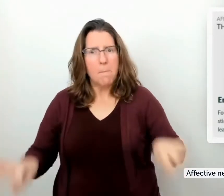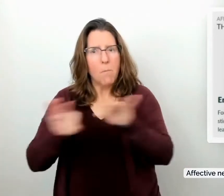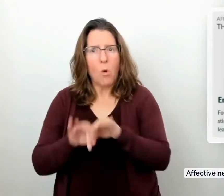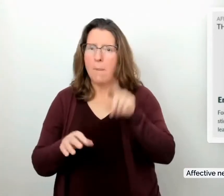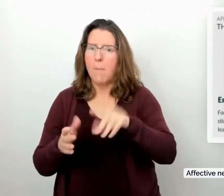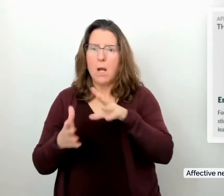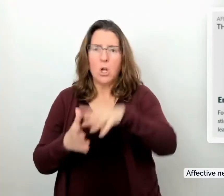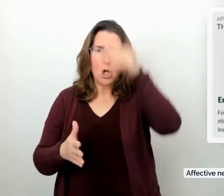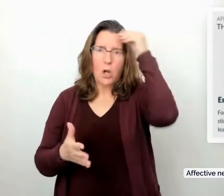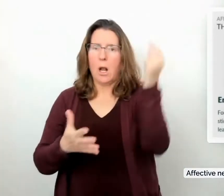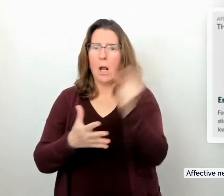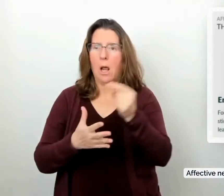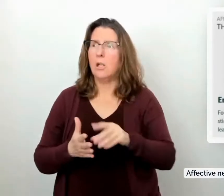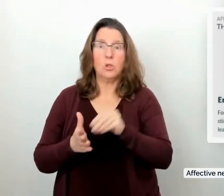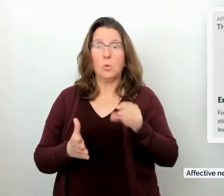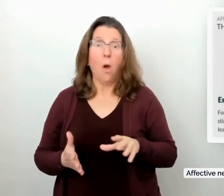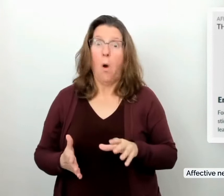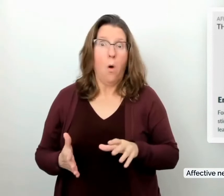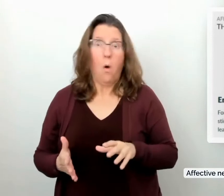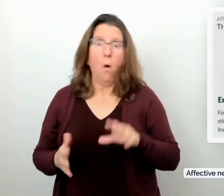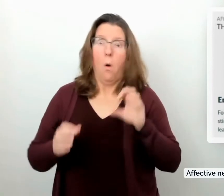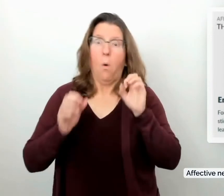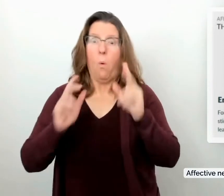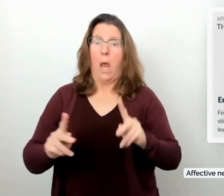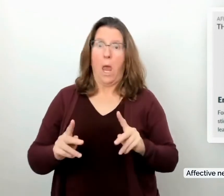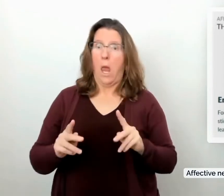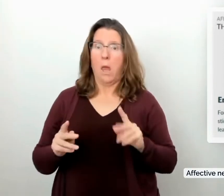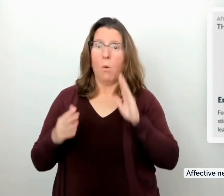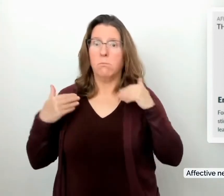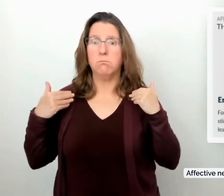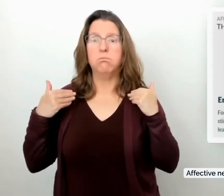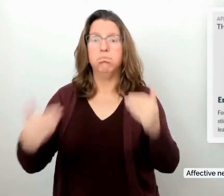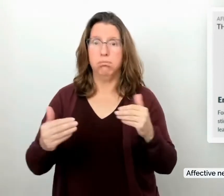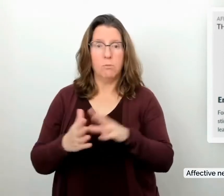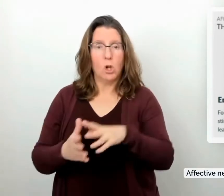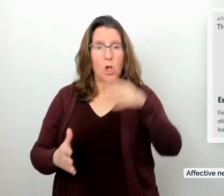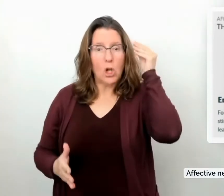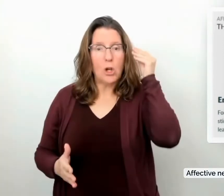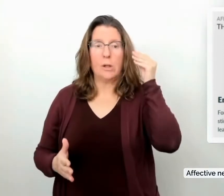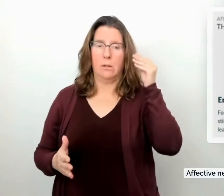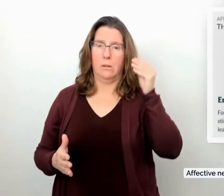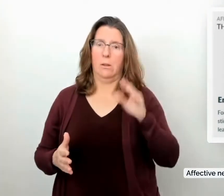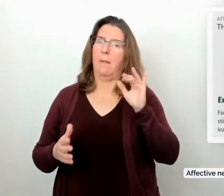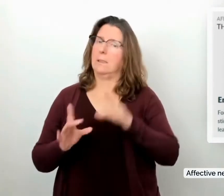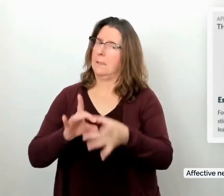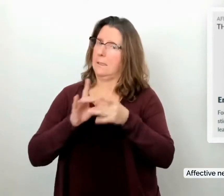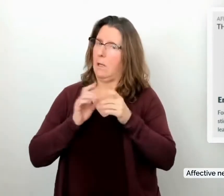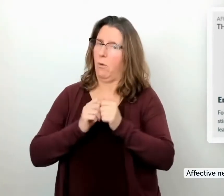material matters. Once they understand why it matters, they become much more interested in the topic. It falls to you as the